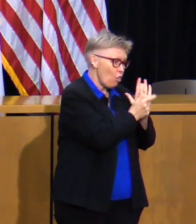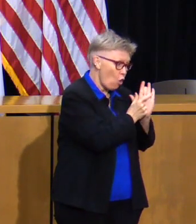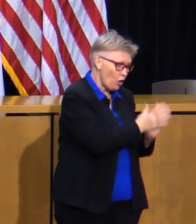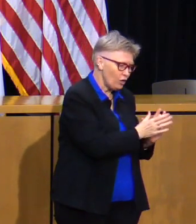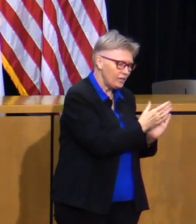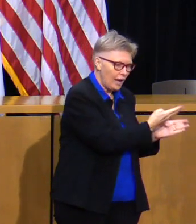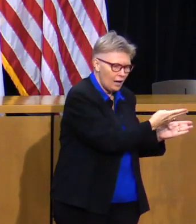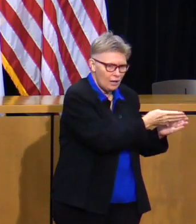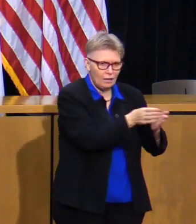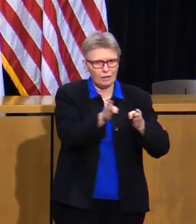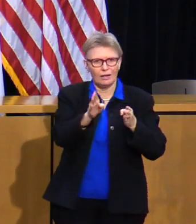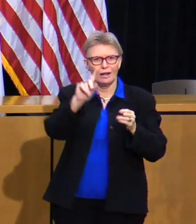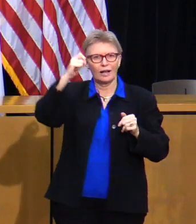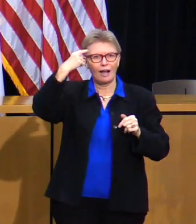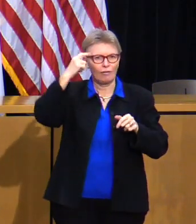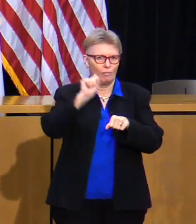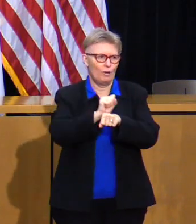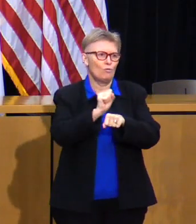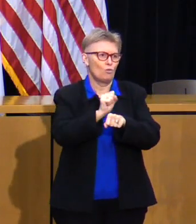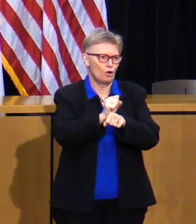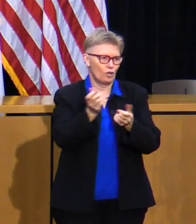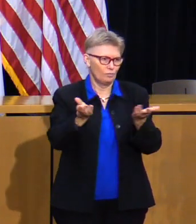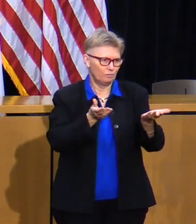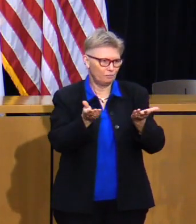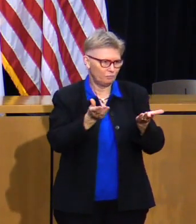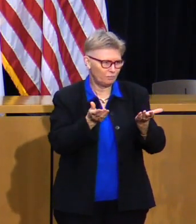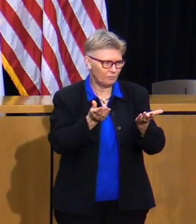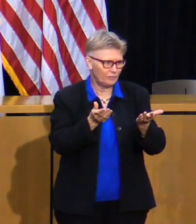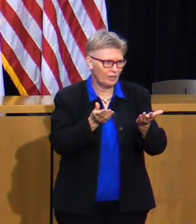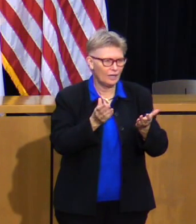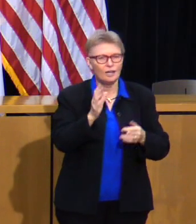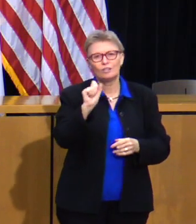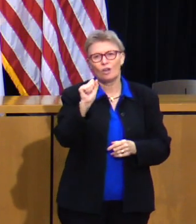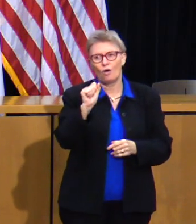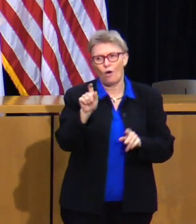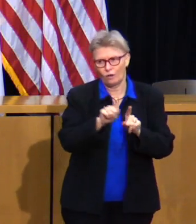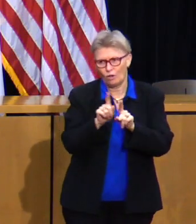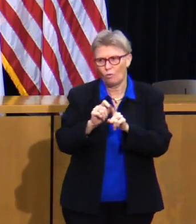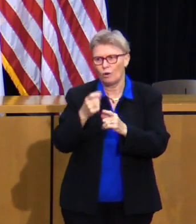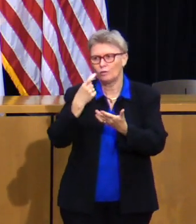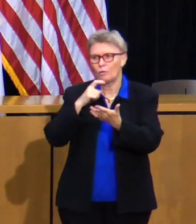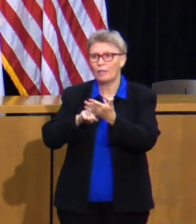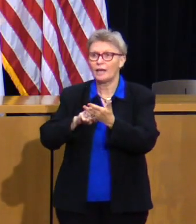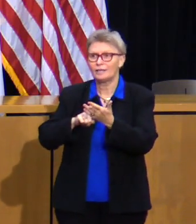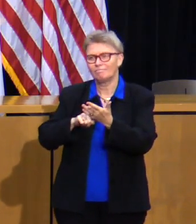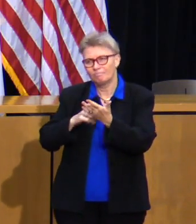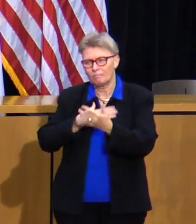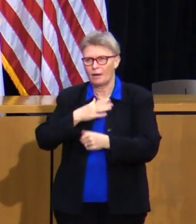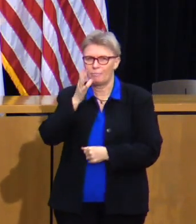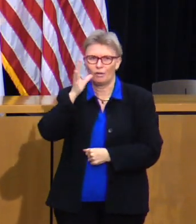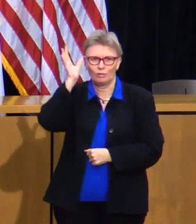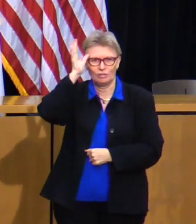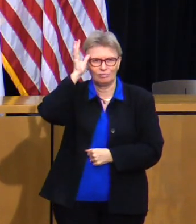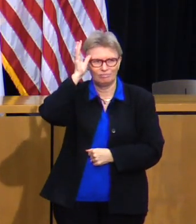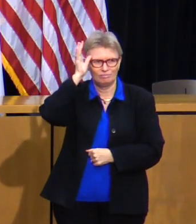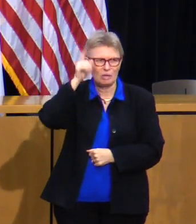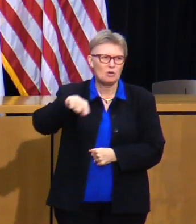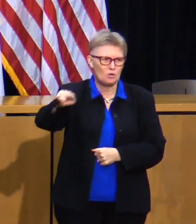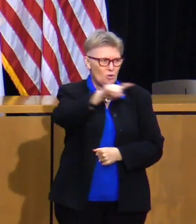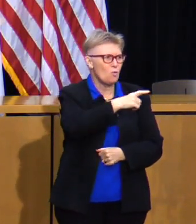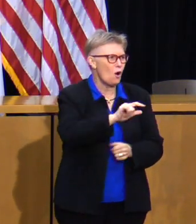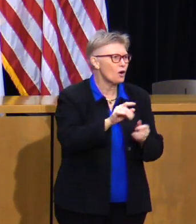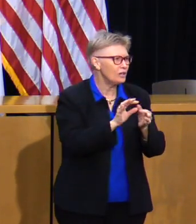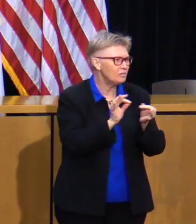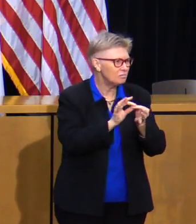service. Finally, I would be remiss if I did not take a moment to thank my parents, who, as you've heard,